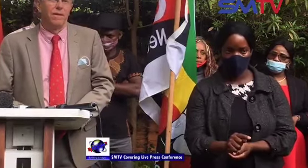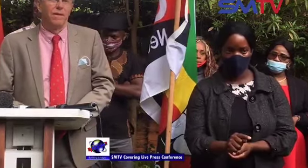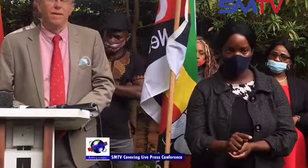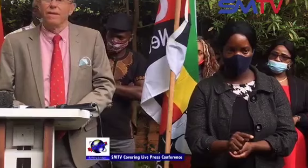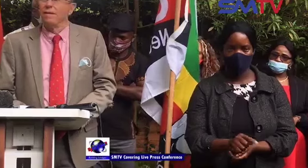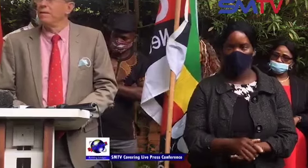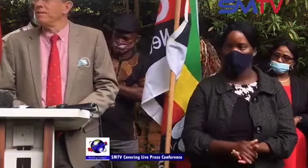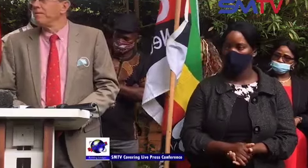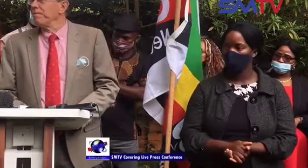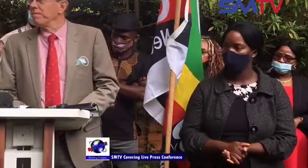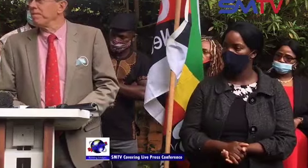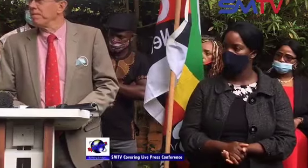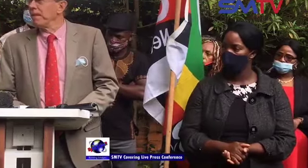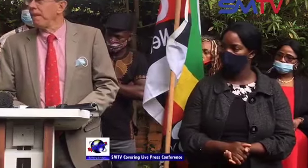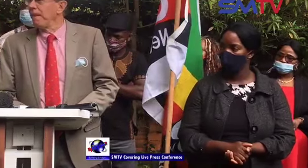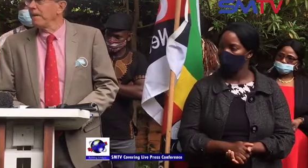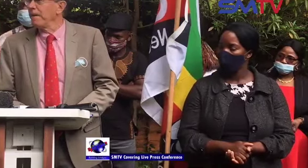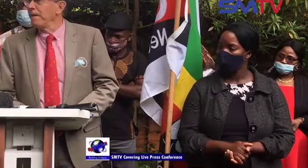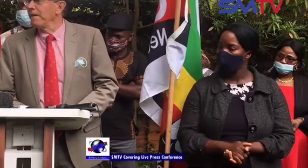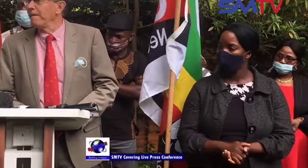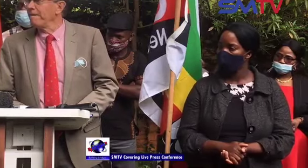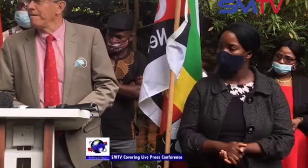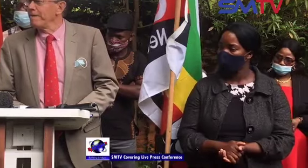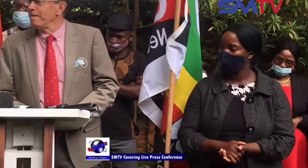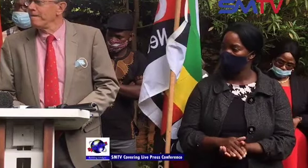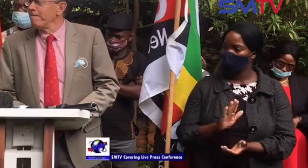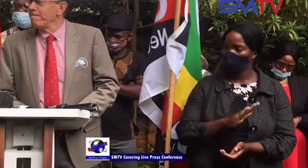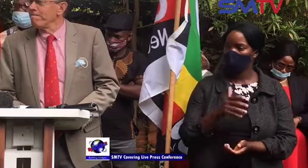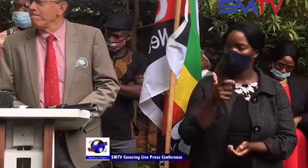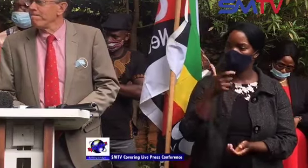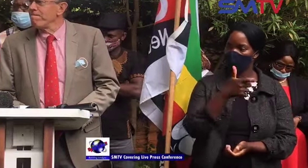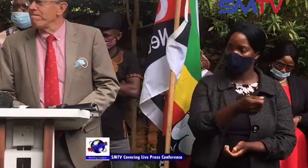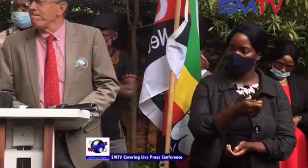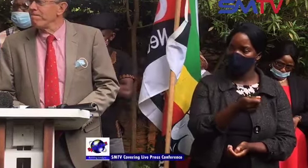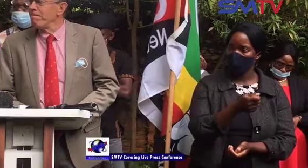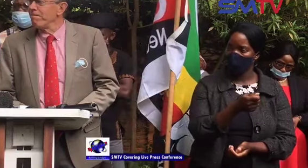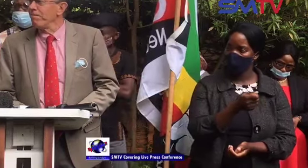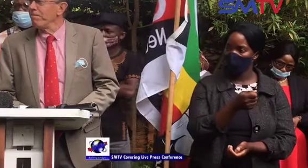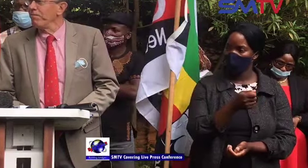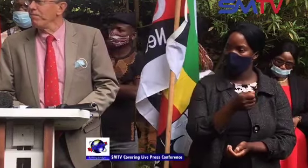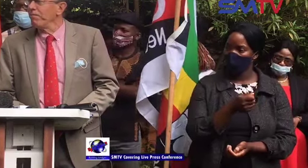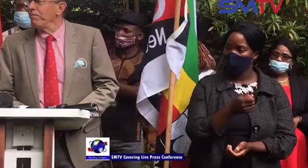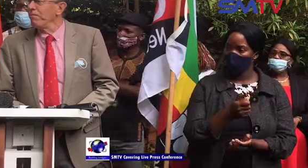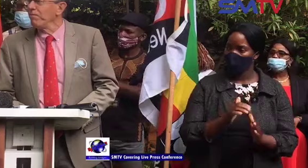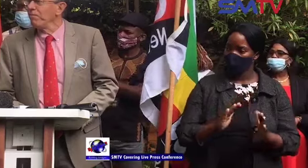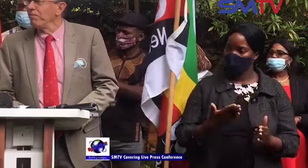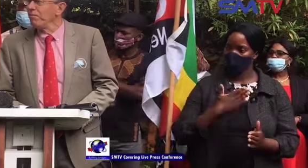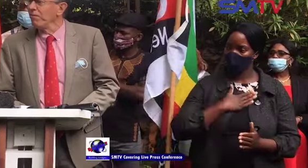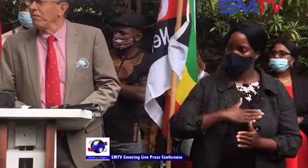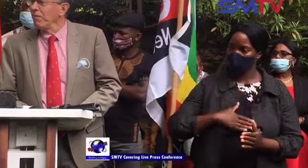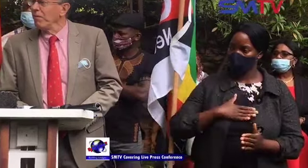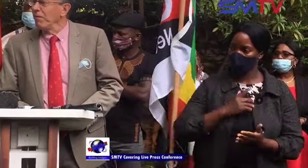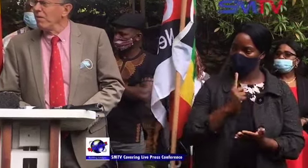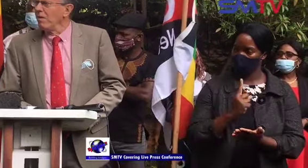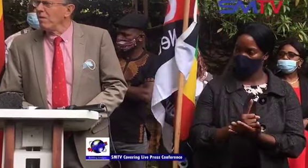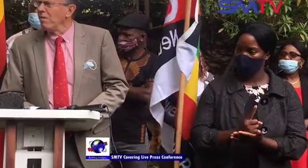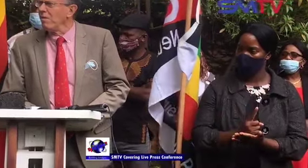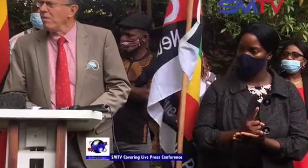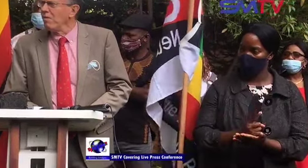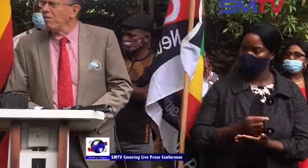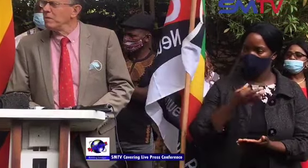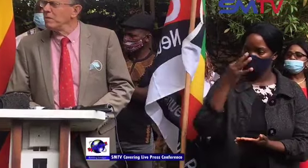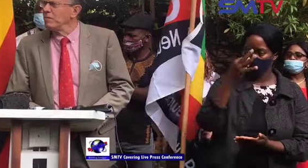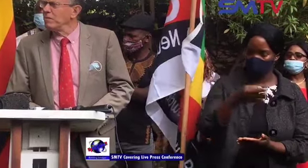Thank you. Yes, sir? Definitely later, some later notes on why the report from the